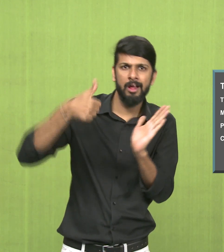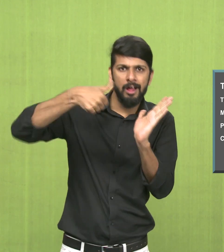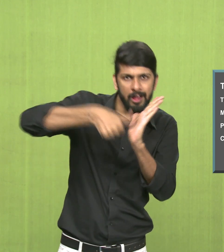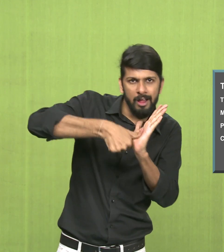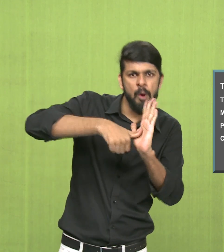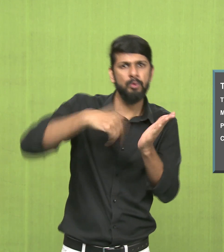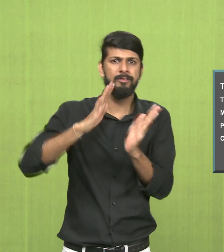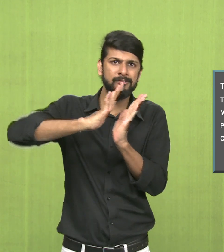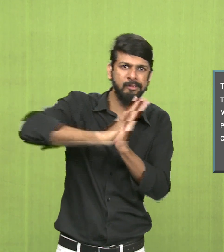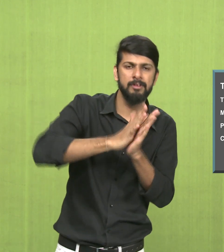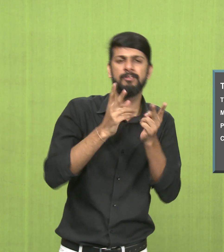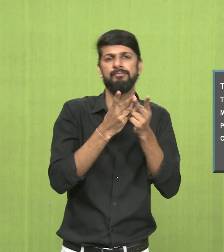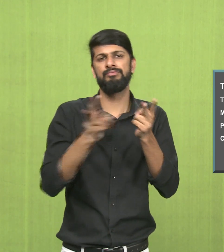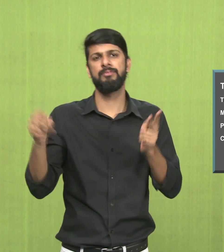is thumb printing.